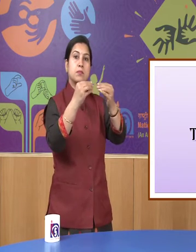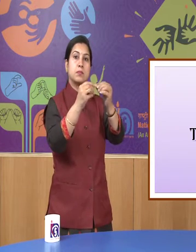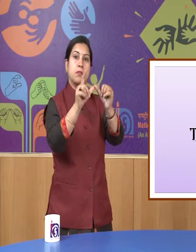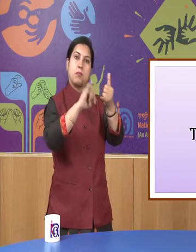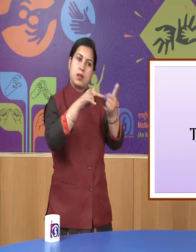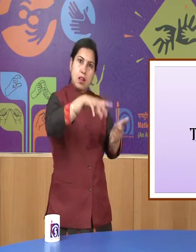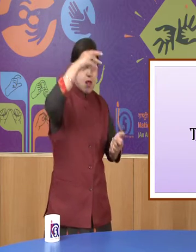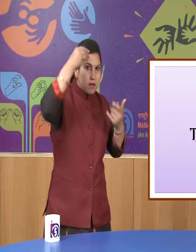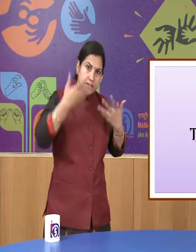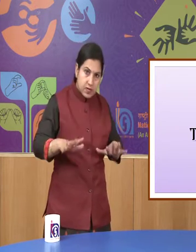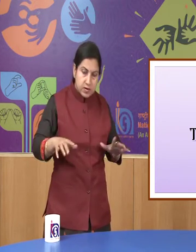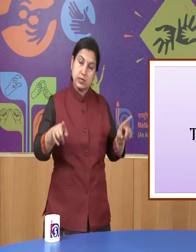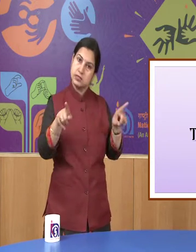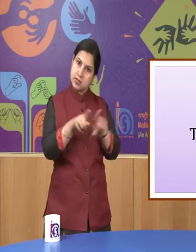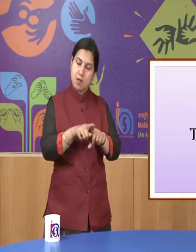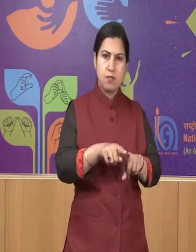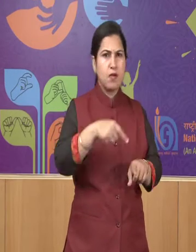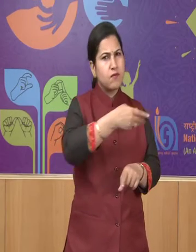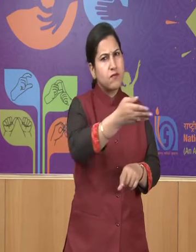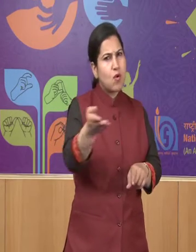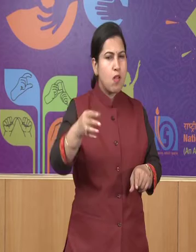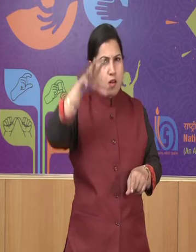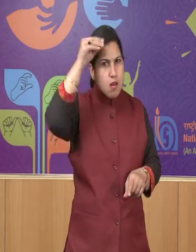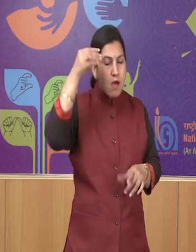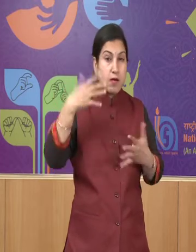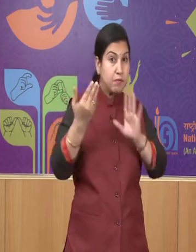We also came to know about the causes of the